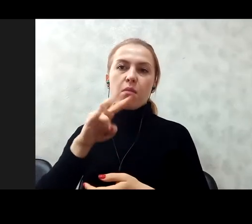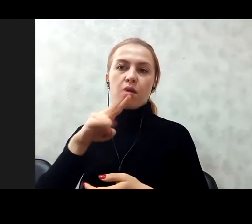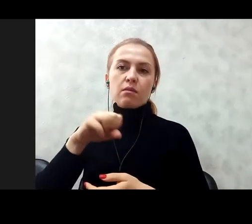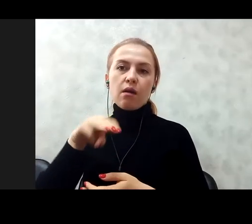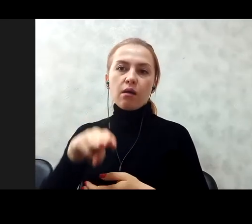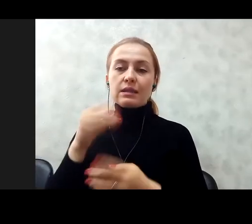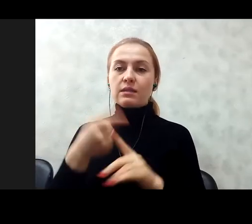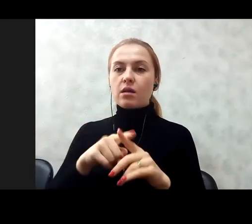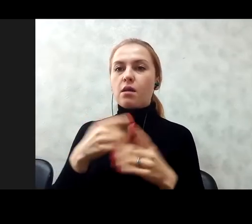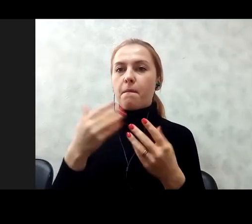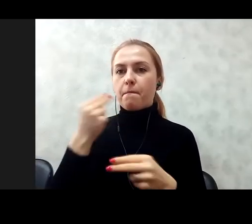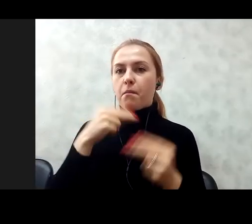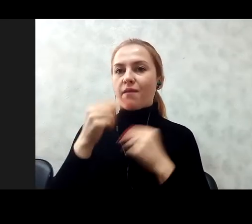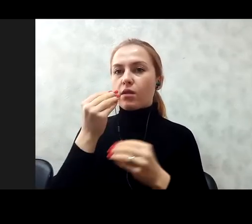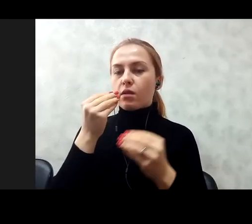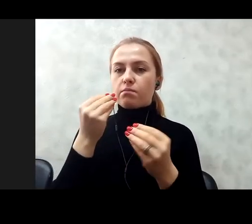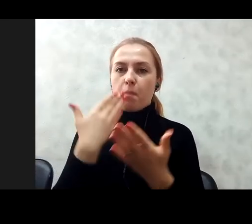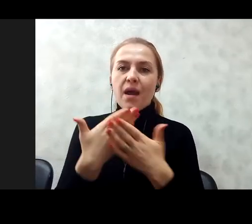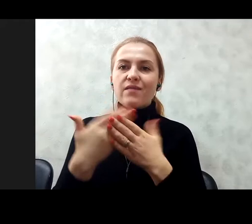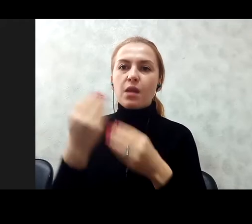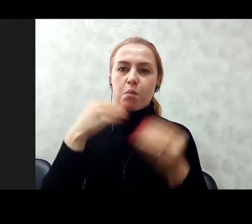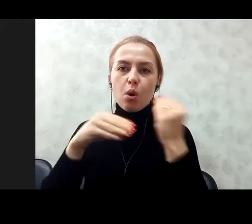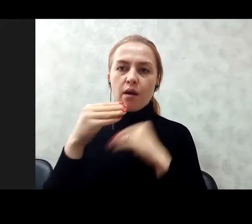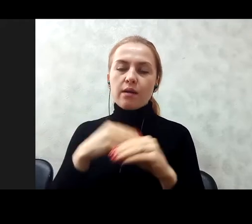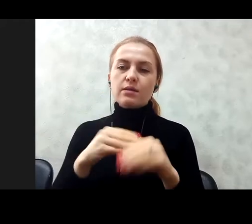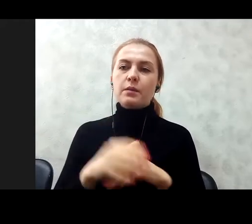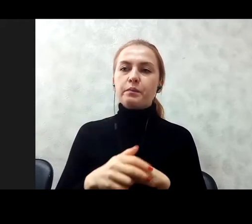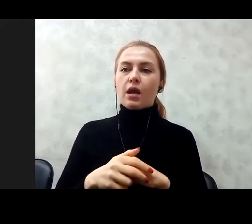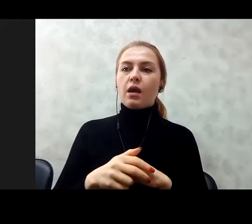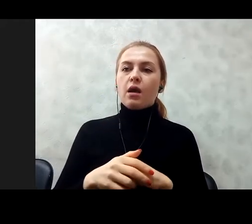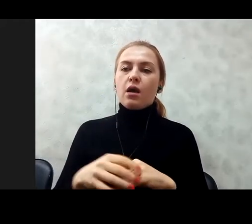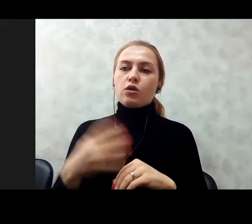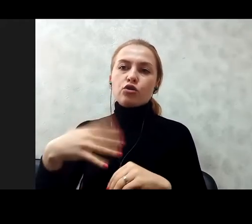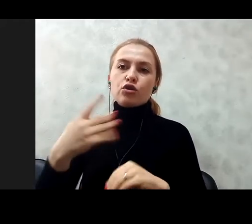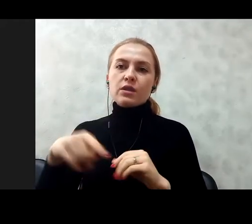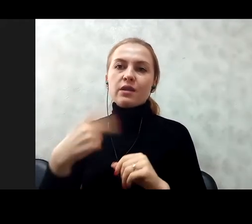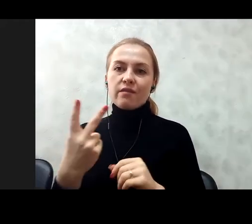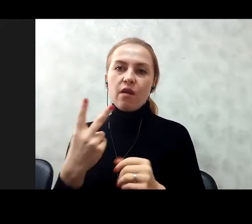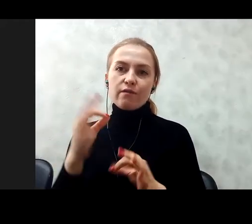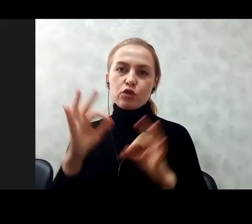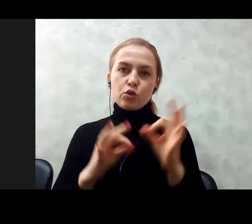their mandates, which is a relative process, even though